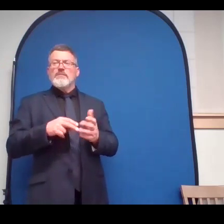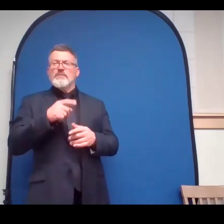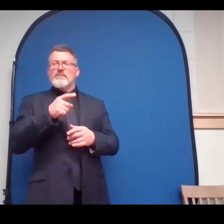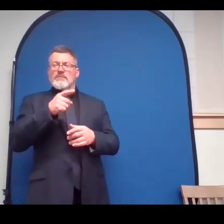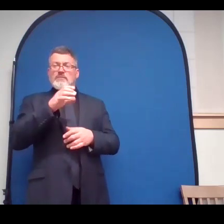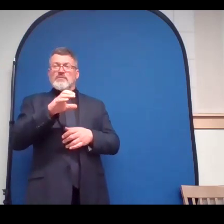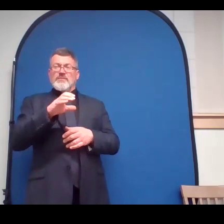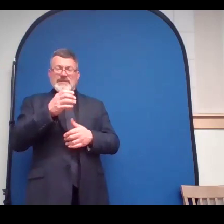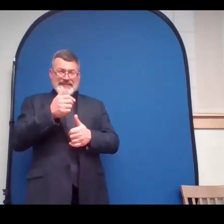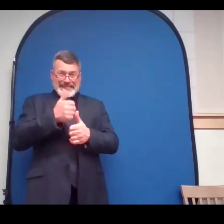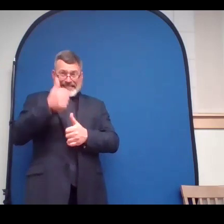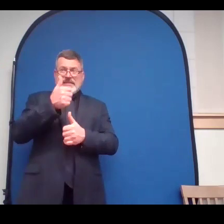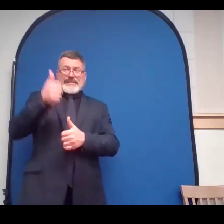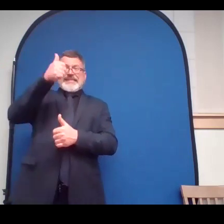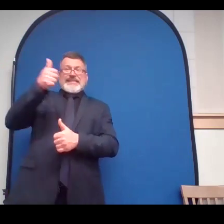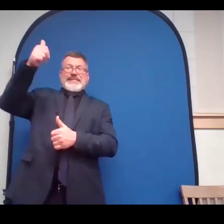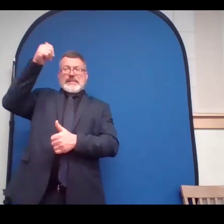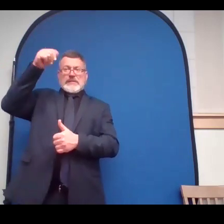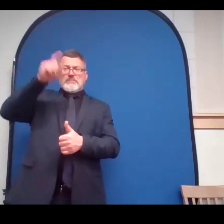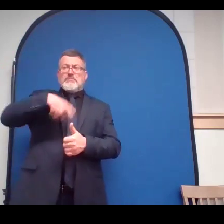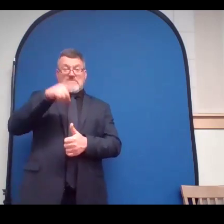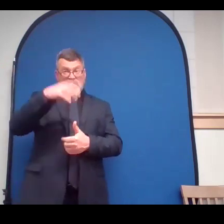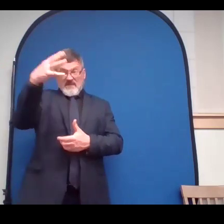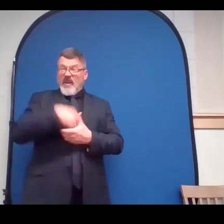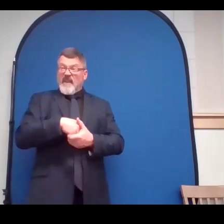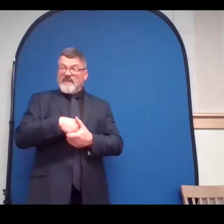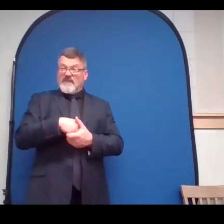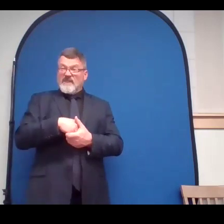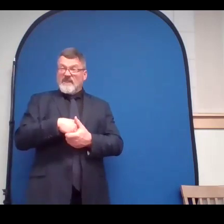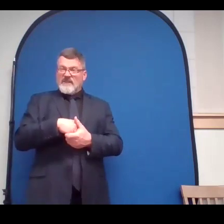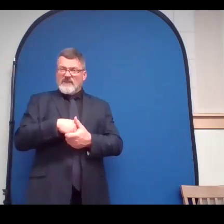care that you were involved in?